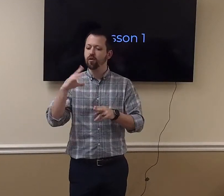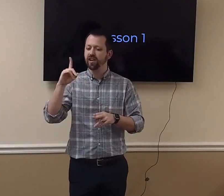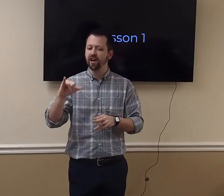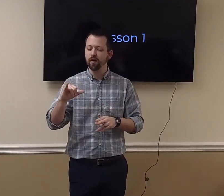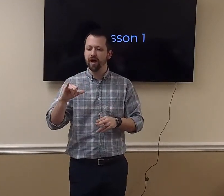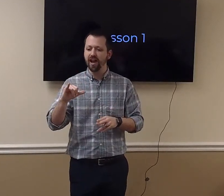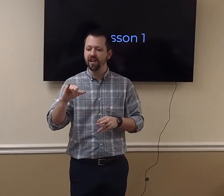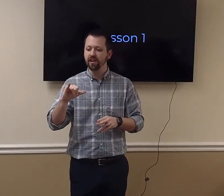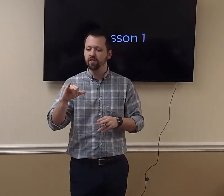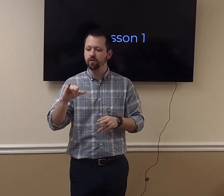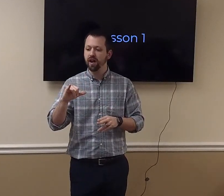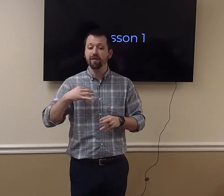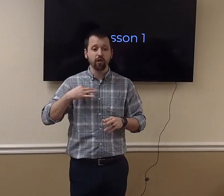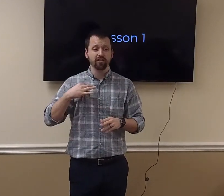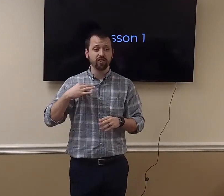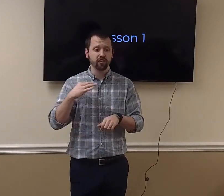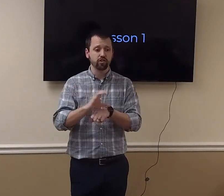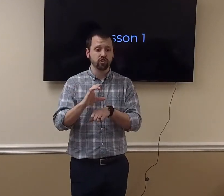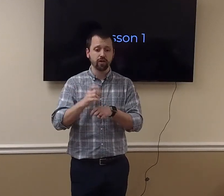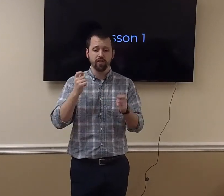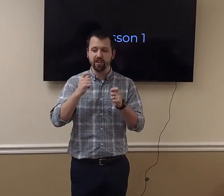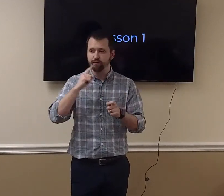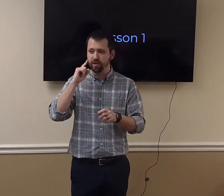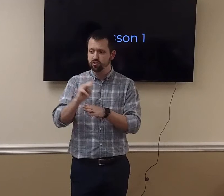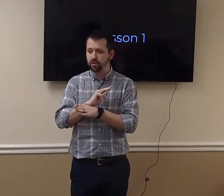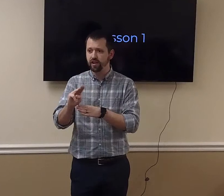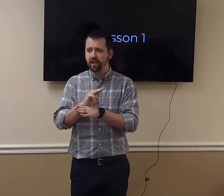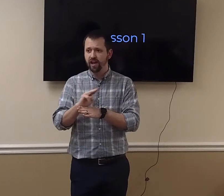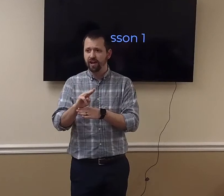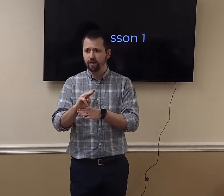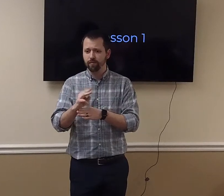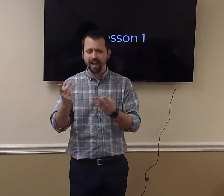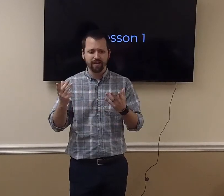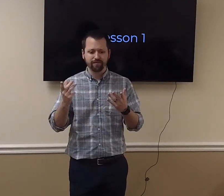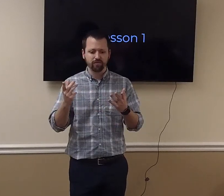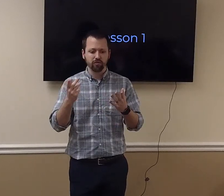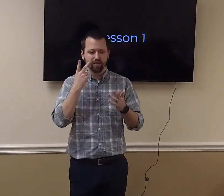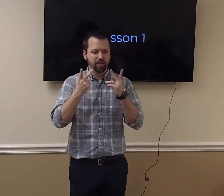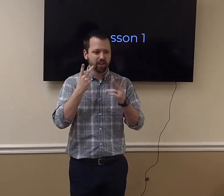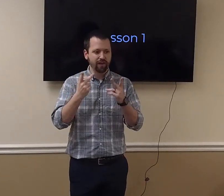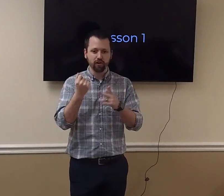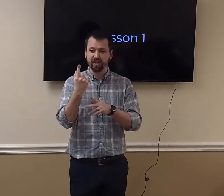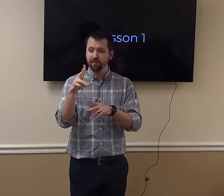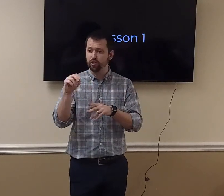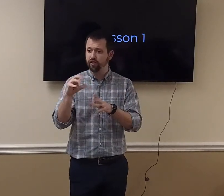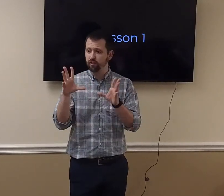Cody. I'm a volunteer here at the church. I run the deaf ministry. You'll see me a lot if you're in the 11:30